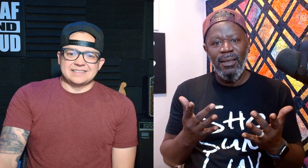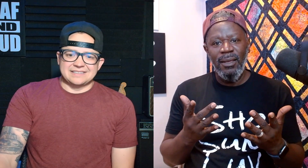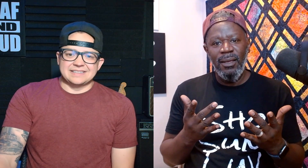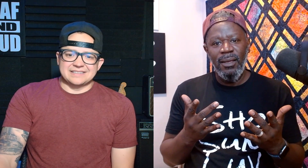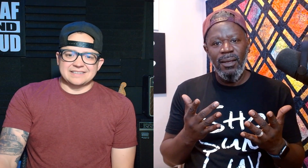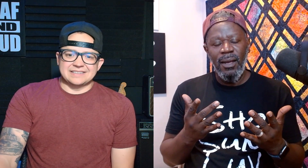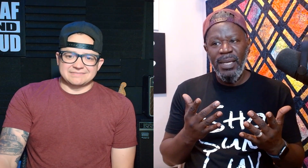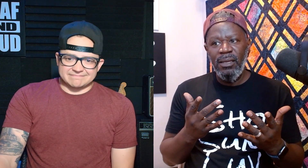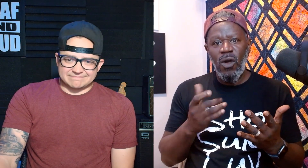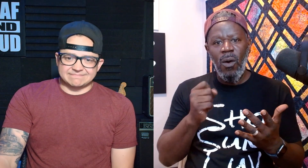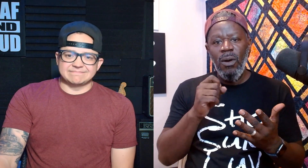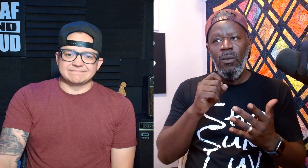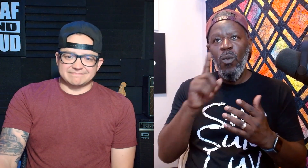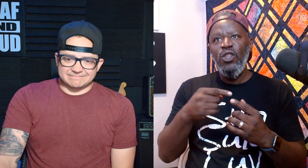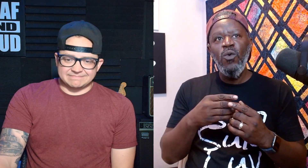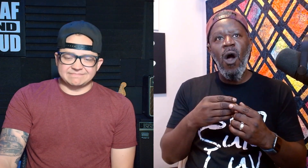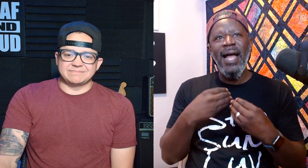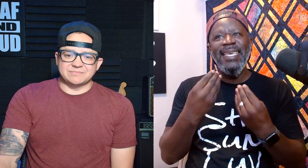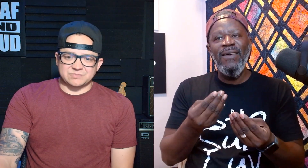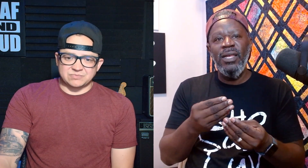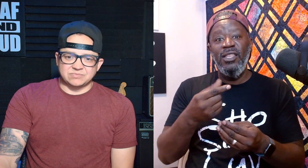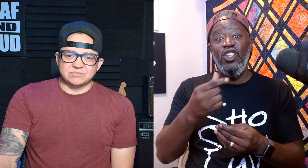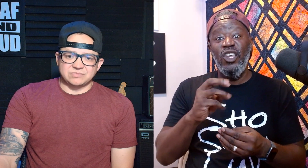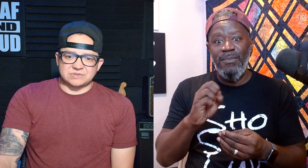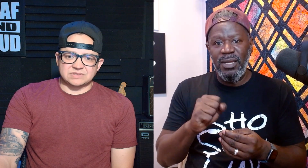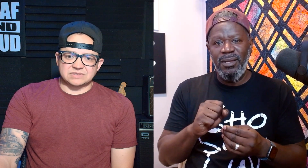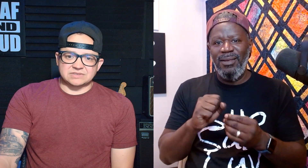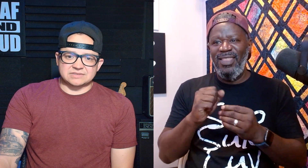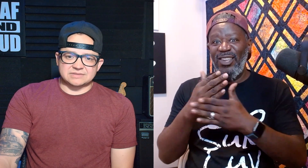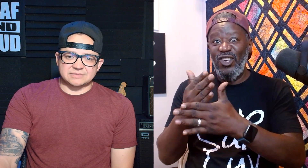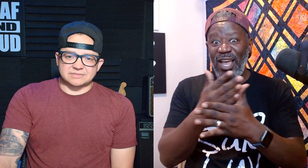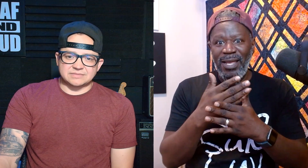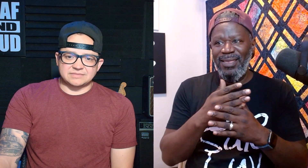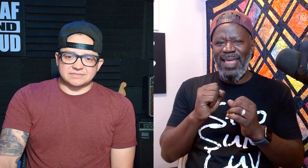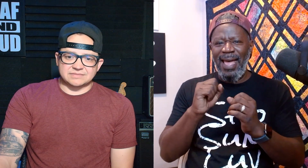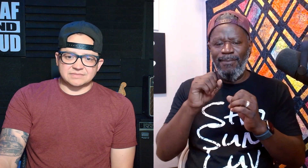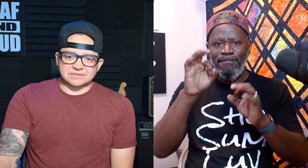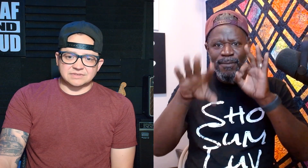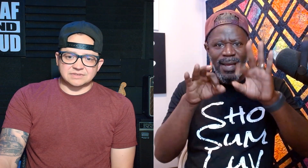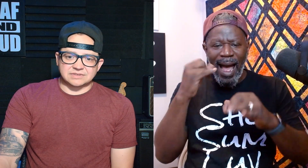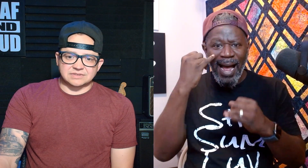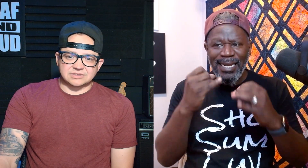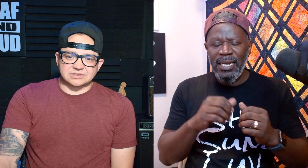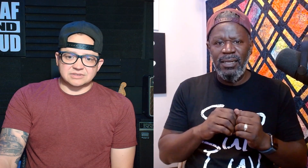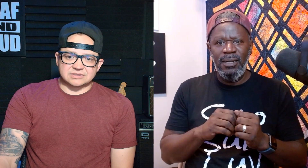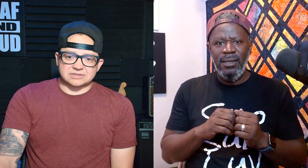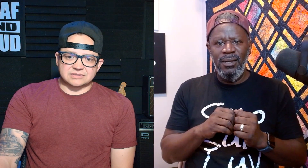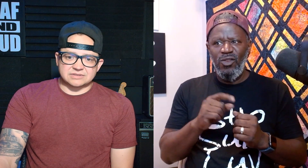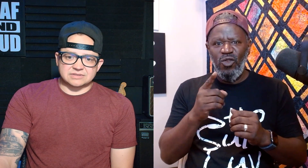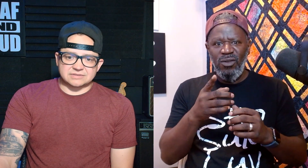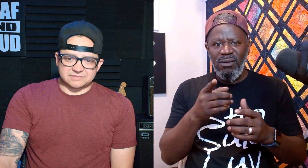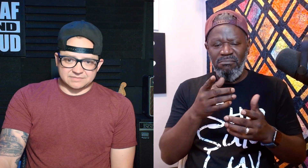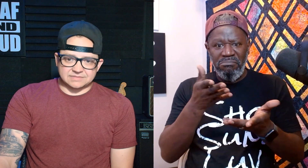networking. I mean, and so when you are given gems, that's sharing that ideas,